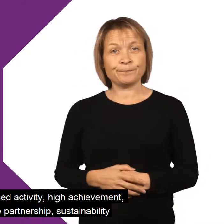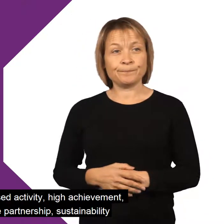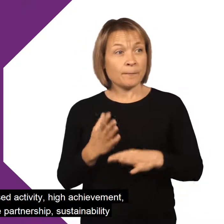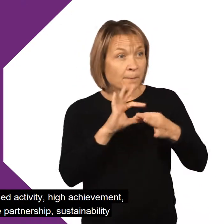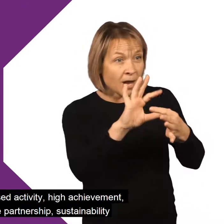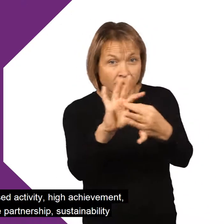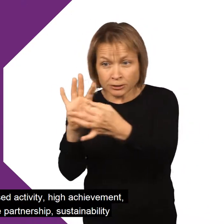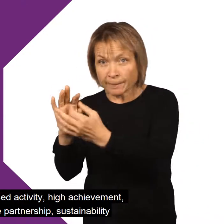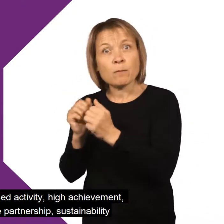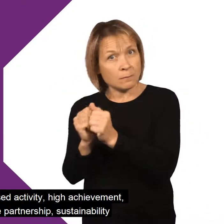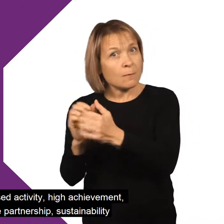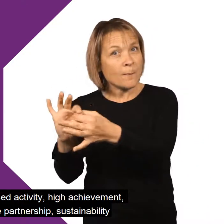Productive partnership Productive